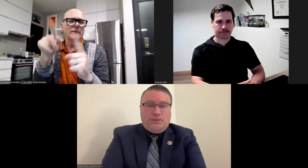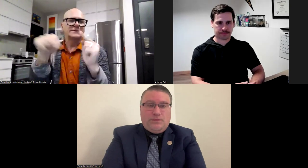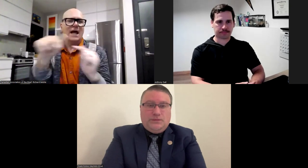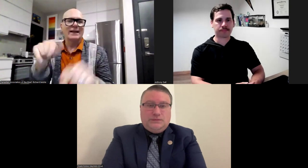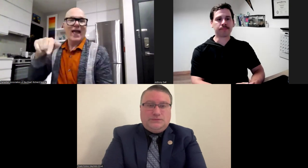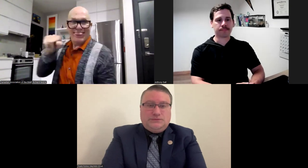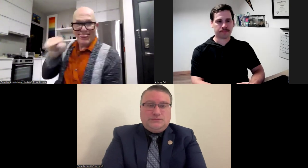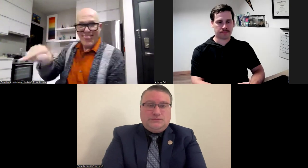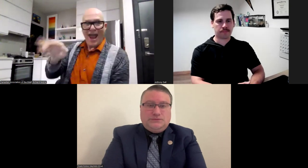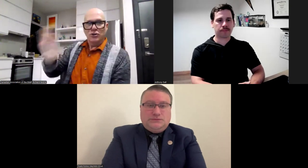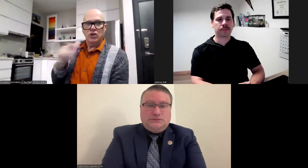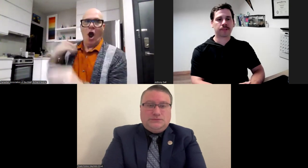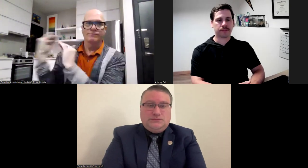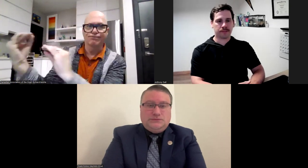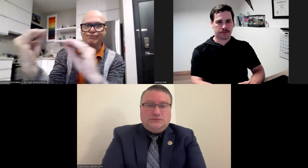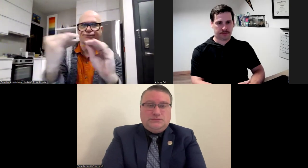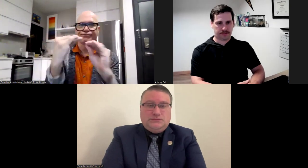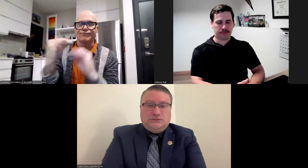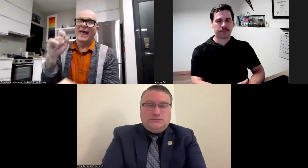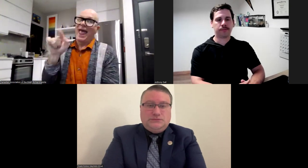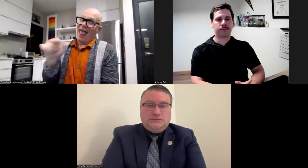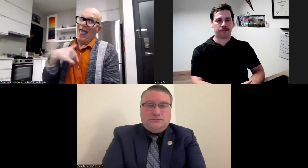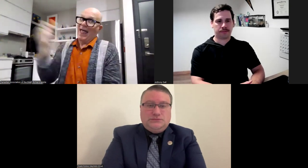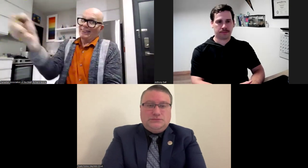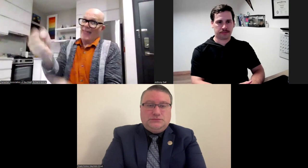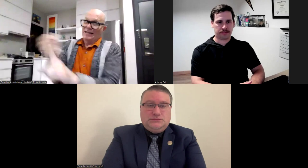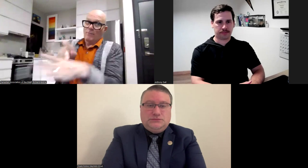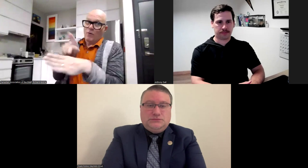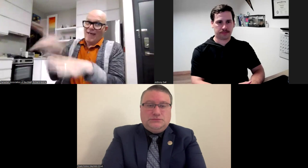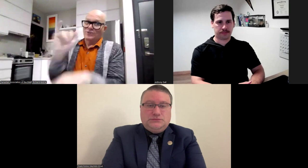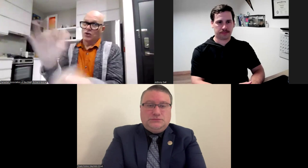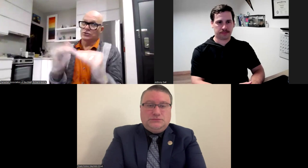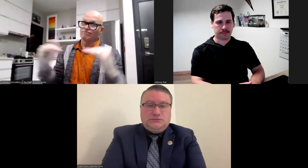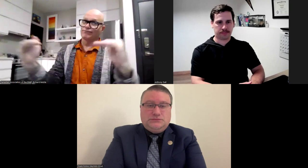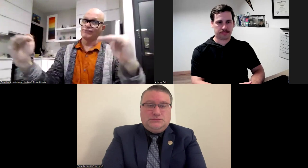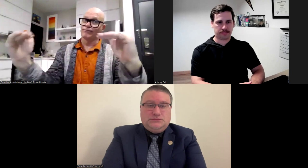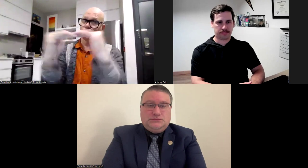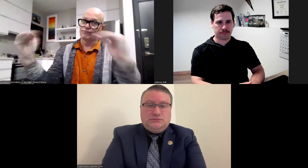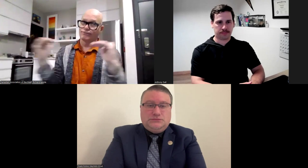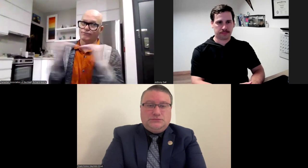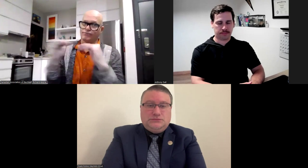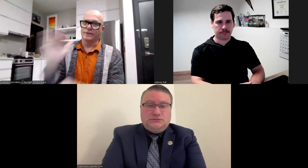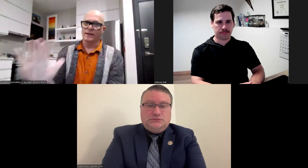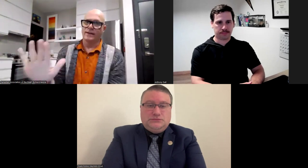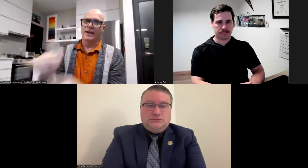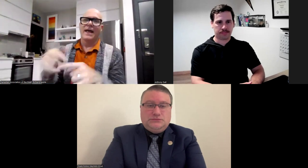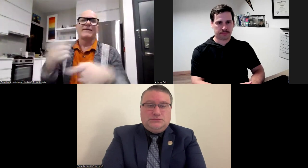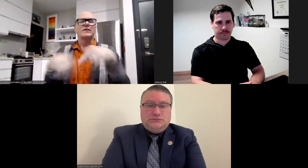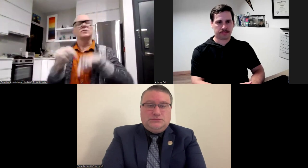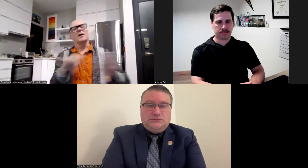culture. Where are they? Why are they not here? Where is the sign language expert? Which is a way of advocating and a way of educating those around the table. You